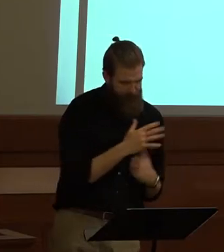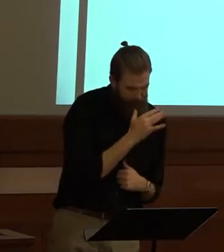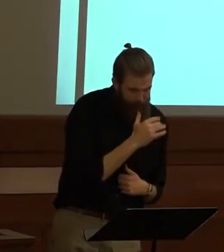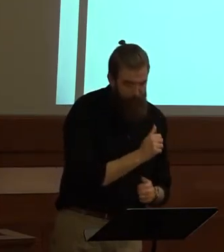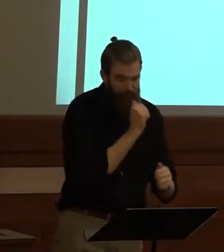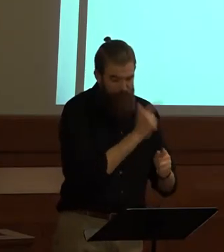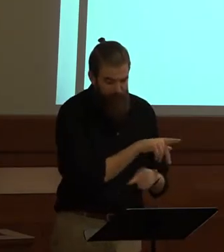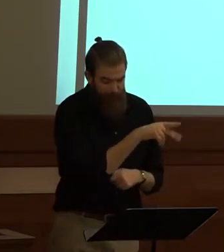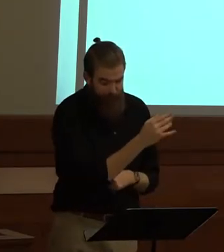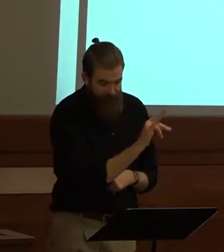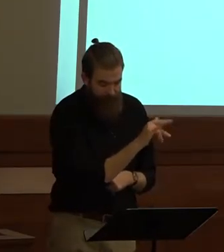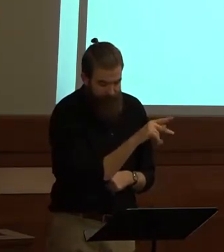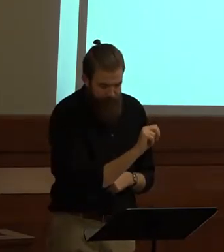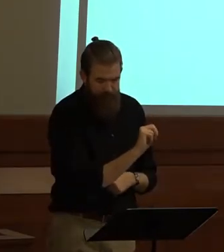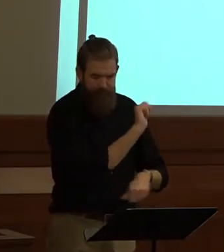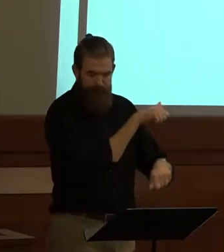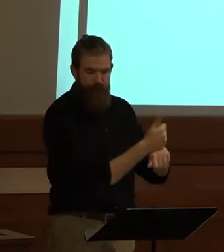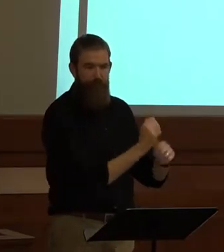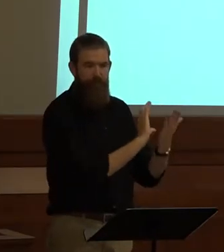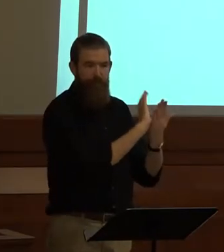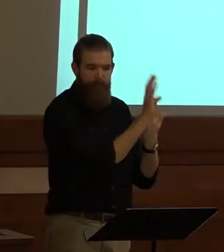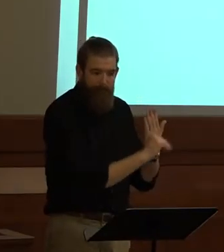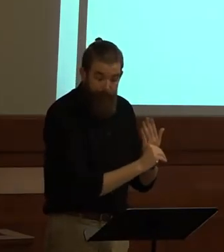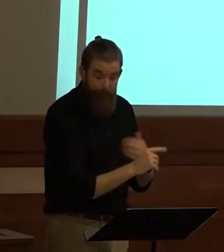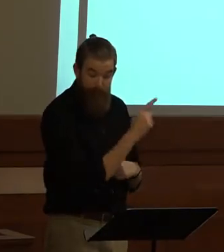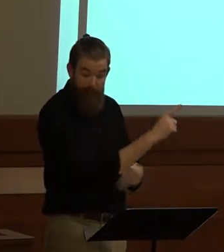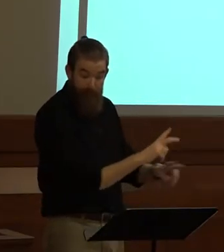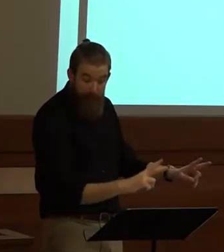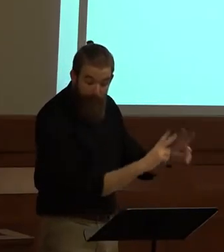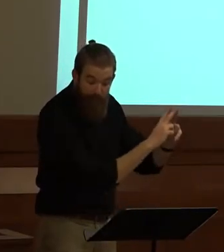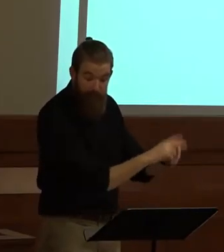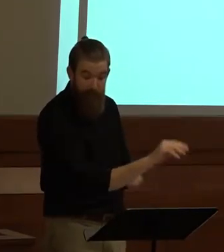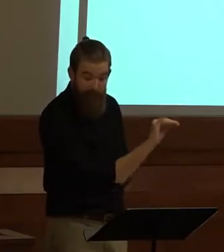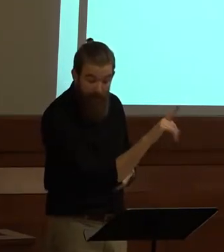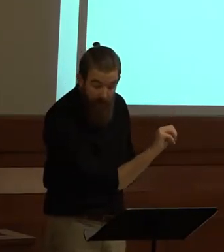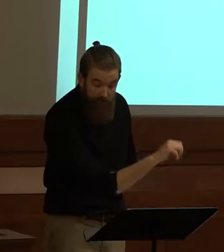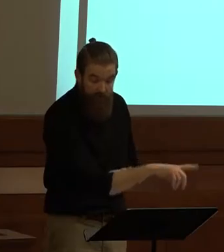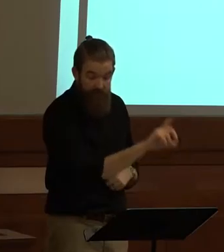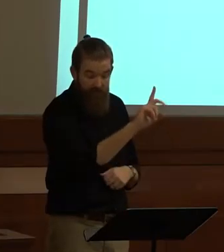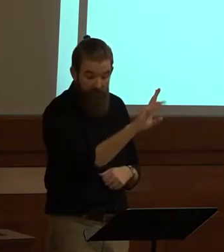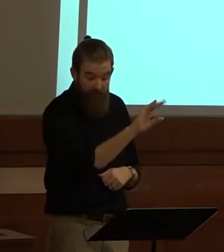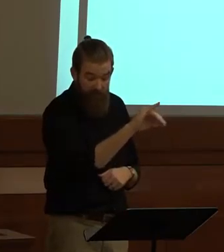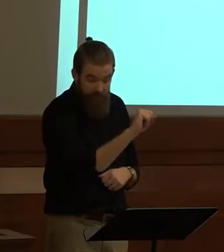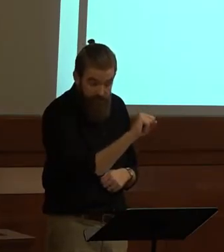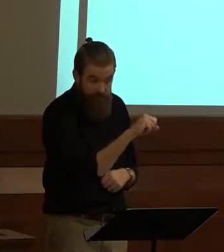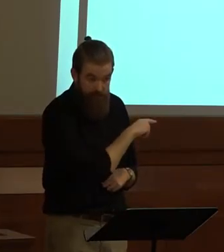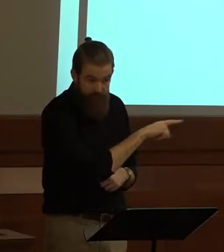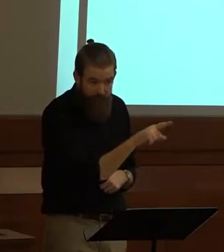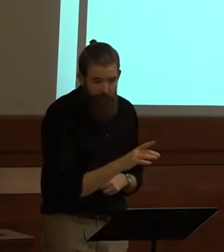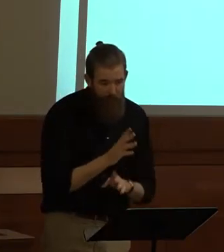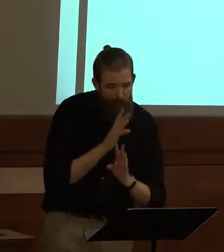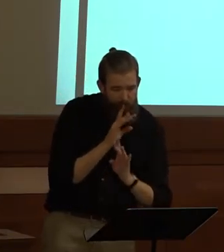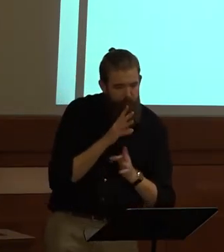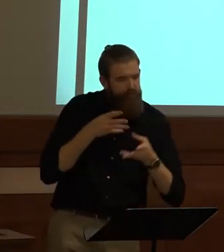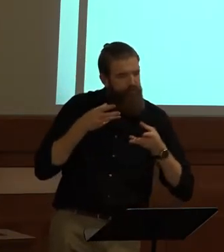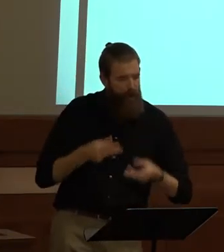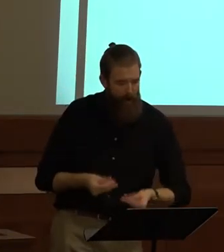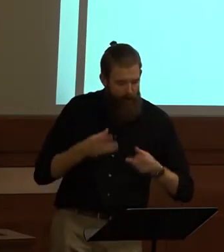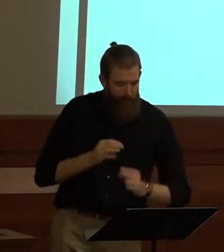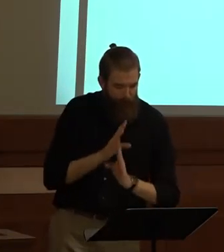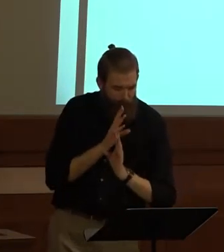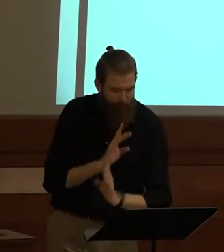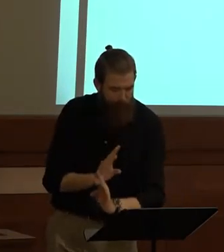well adjusted and accepting of his deafness. When he was 14 years old, he told his sister, "I do not